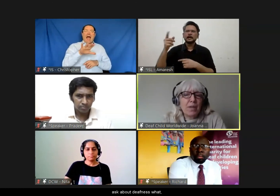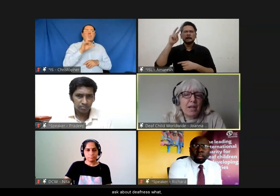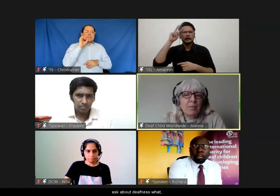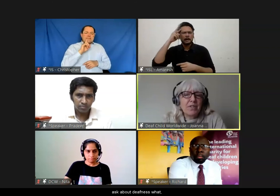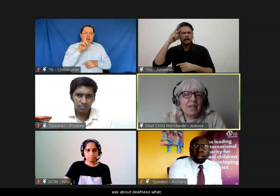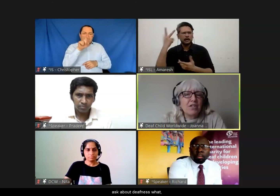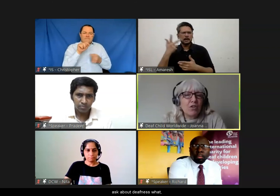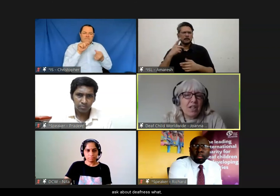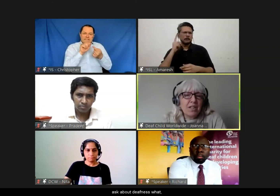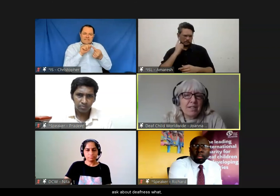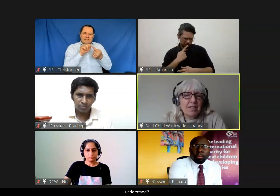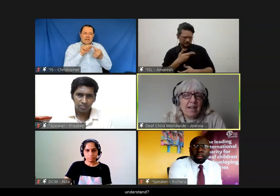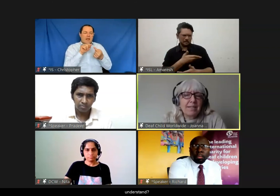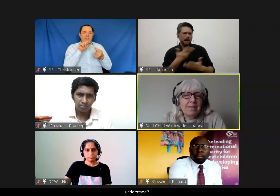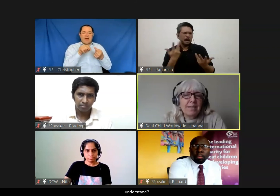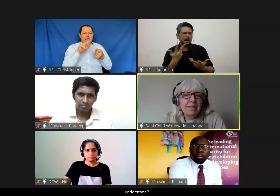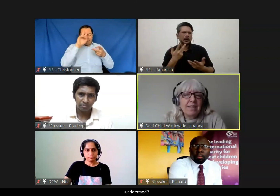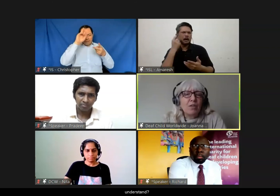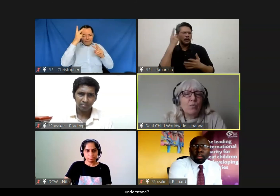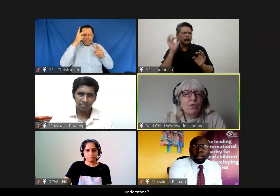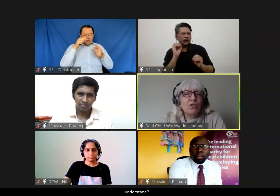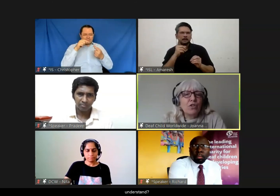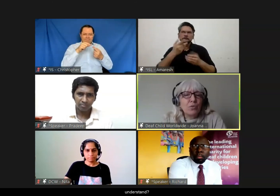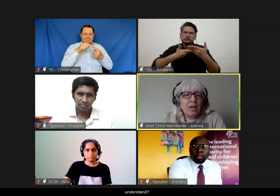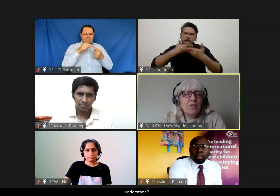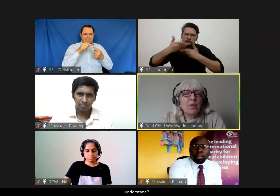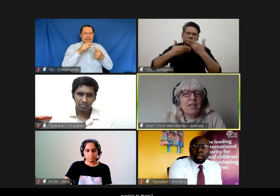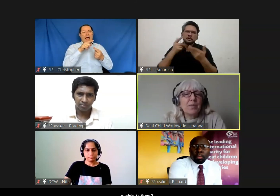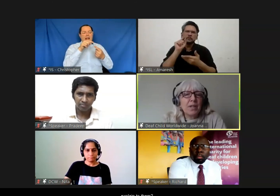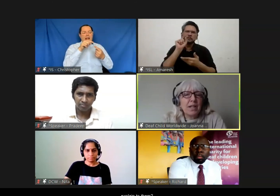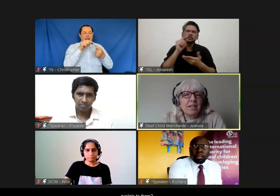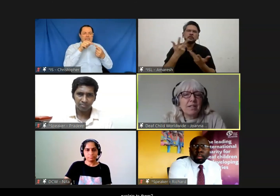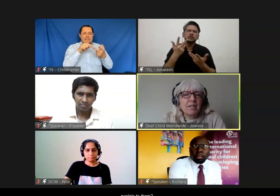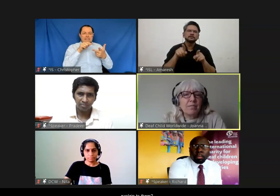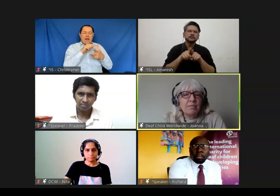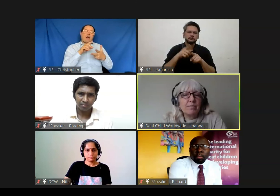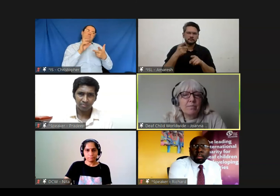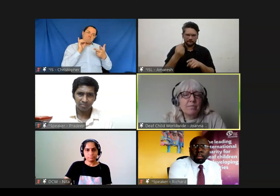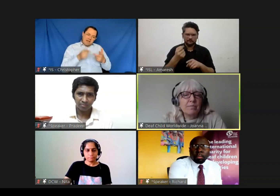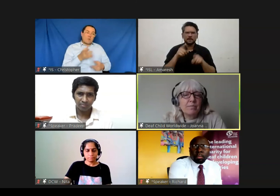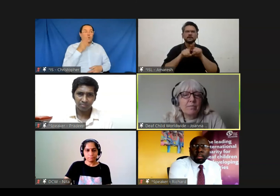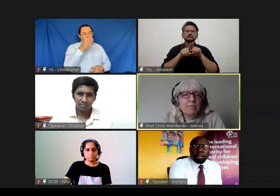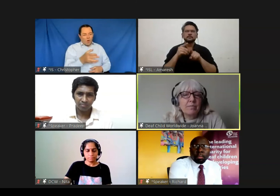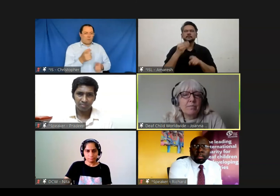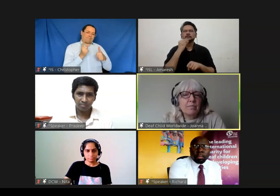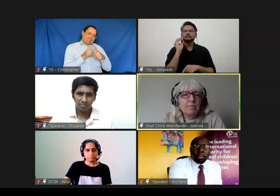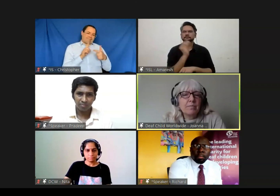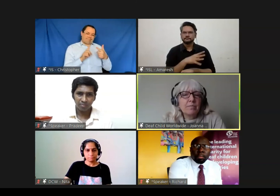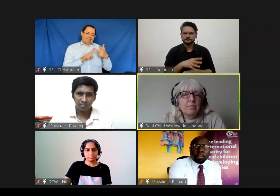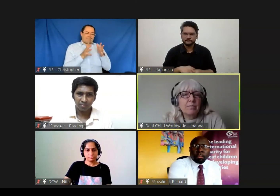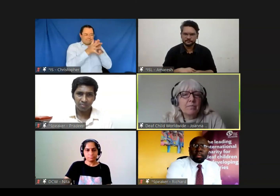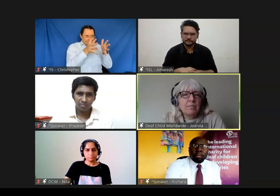What perhaps do they not understand? And what do you have to explain to them?